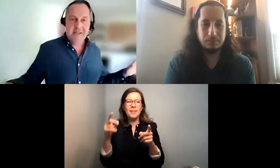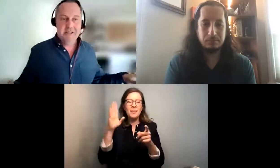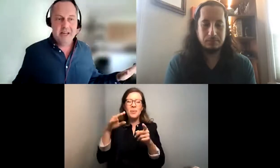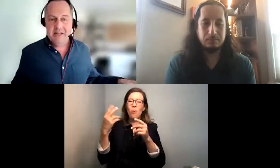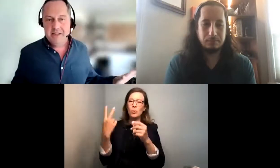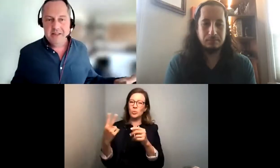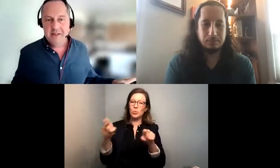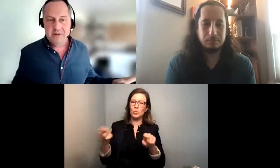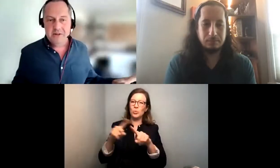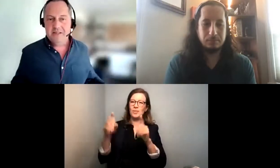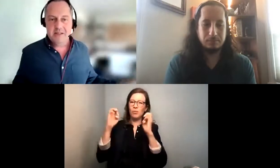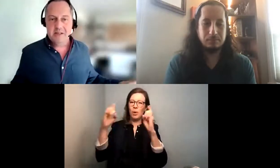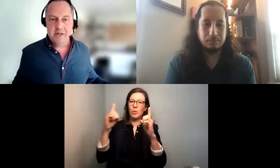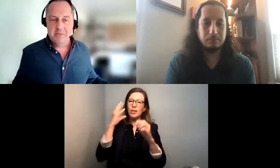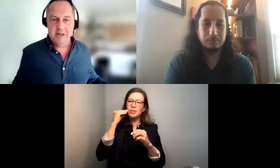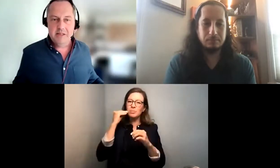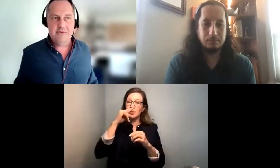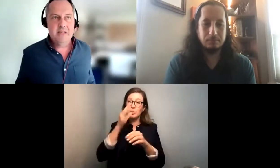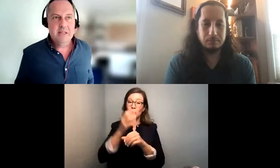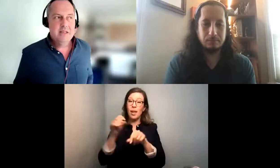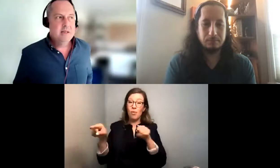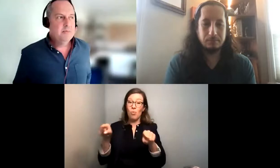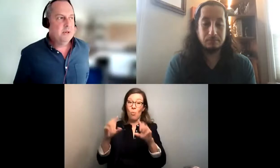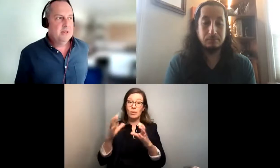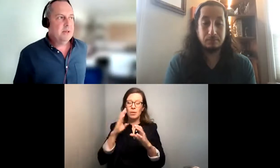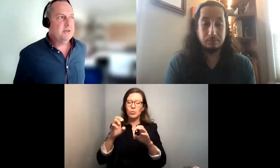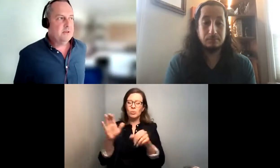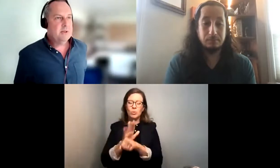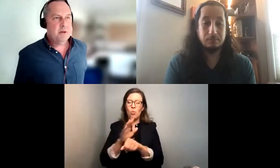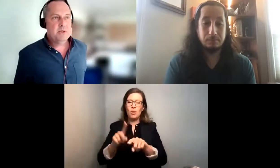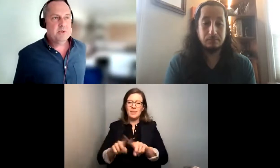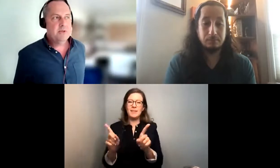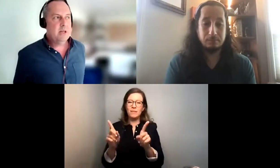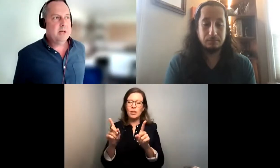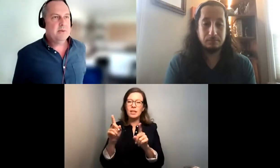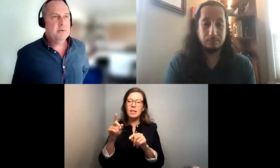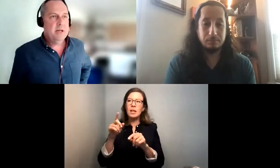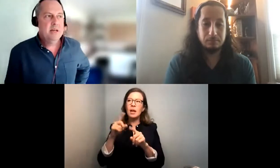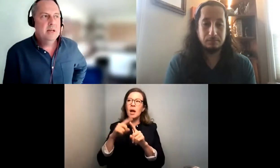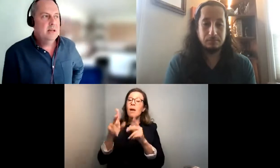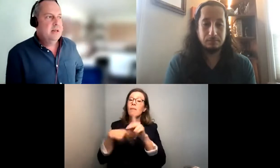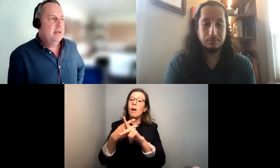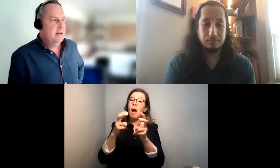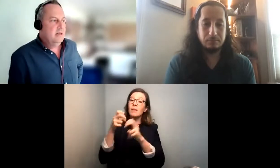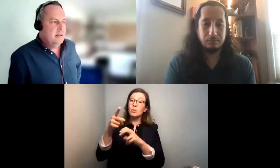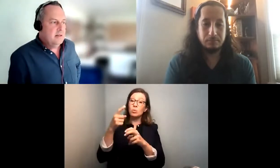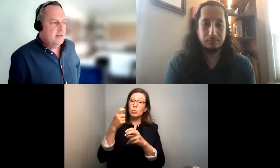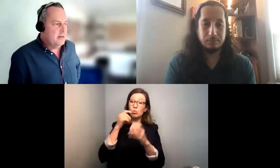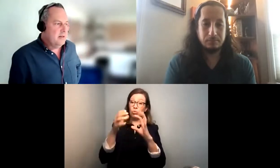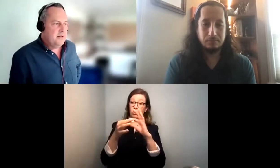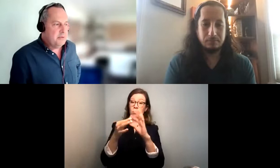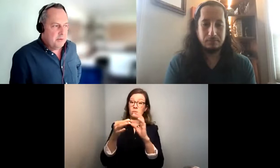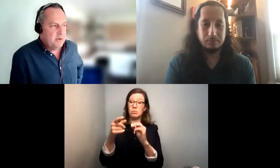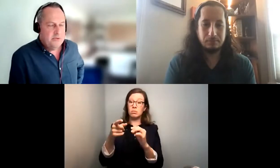experiences that kids are going to get in those two classes are going to be completely different. But, you know, the sorts of problems you were talking about where, you